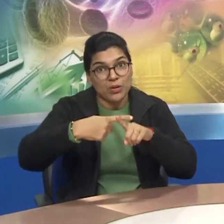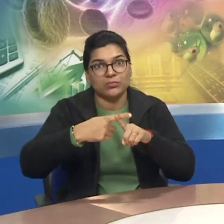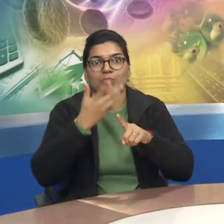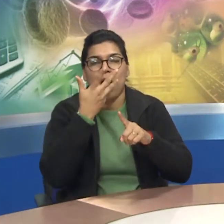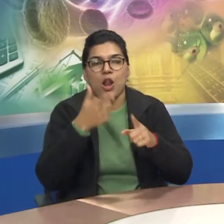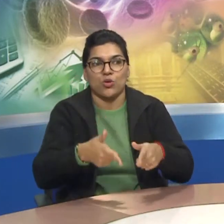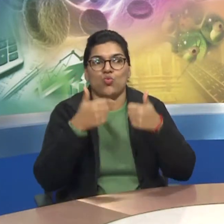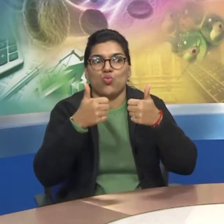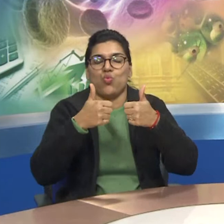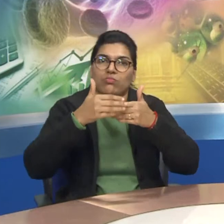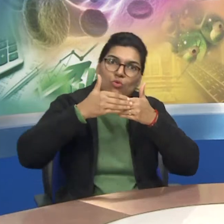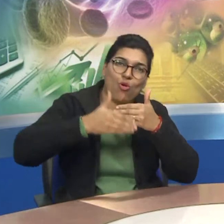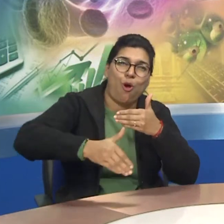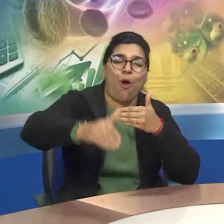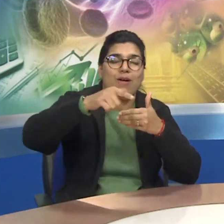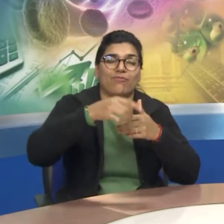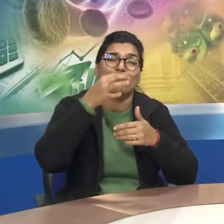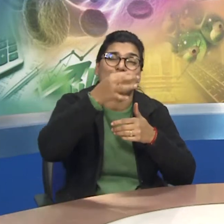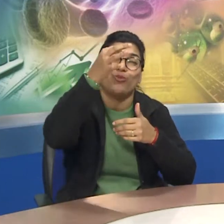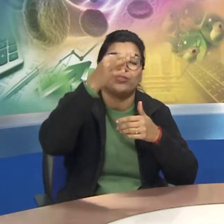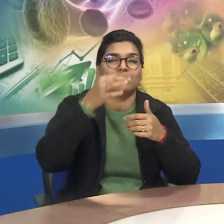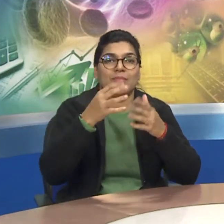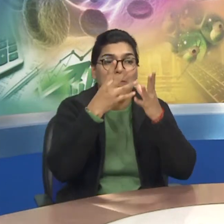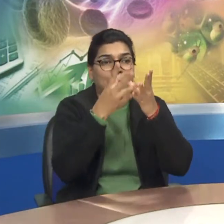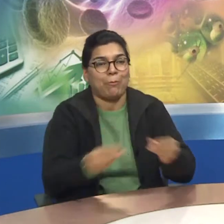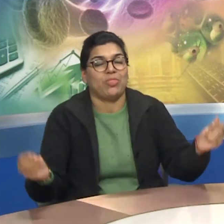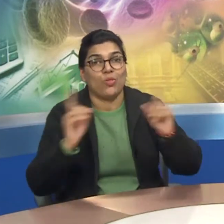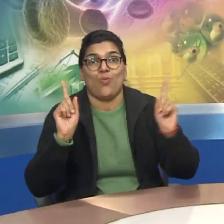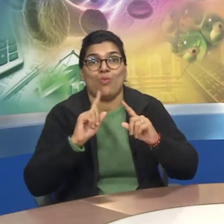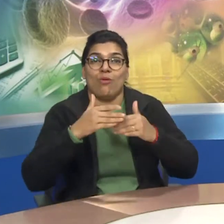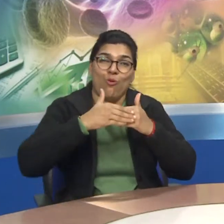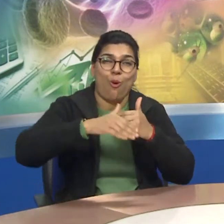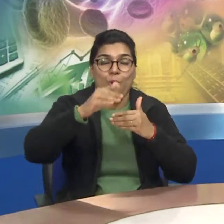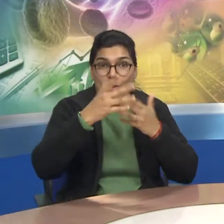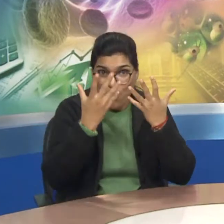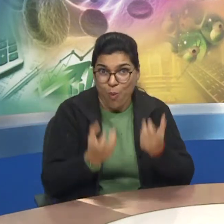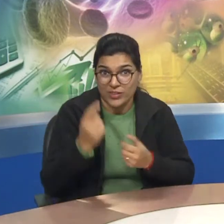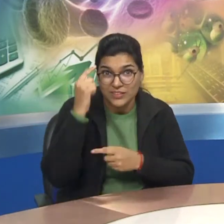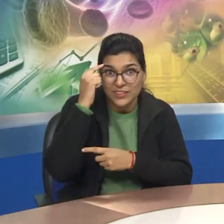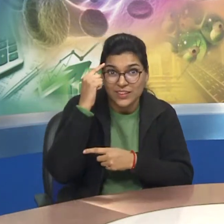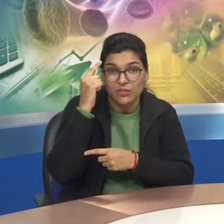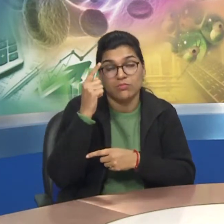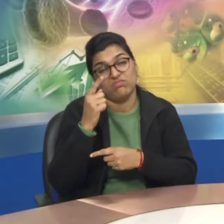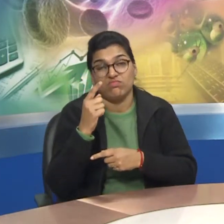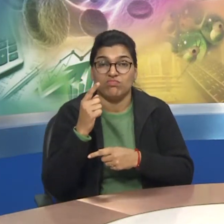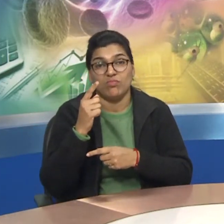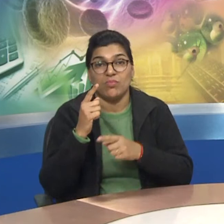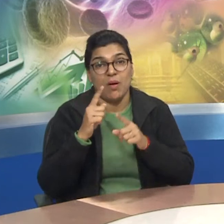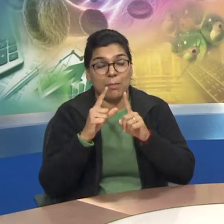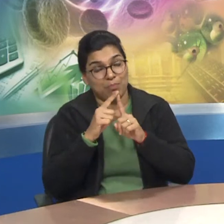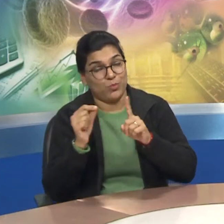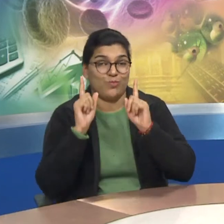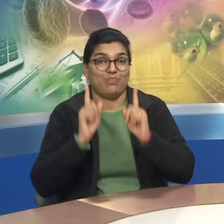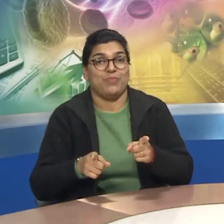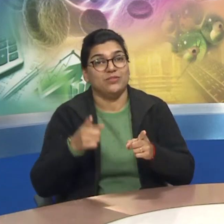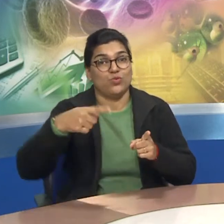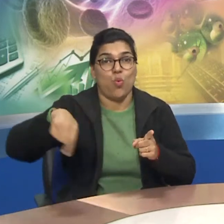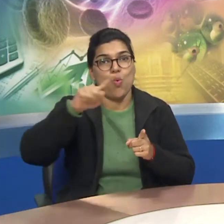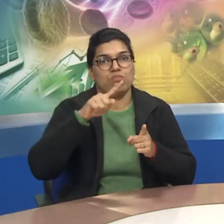We all need fresh air. We all want fresh air and water in the future. And we must take care of our